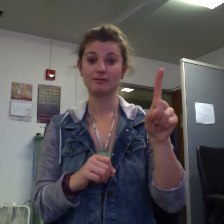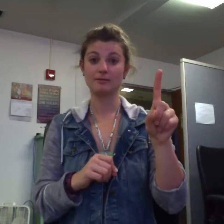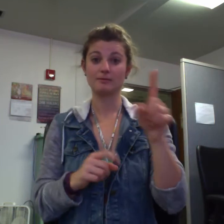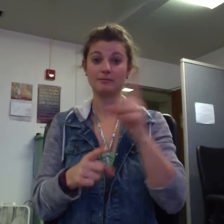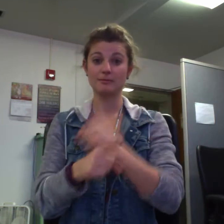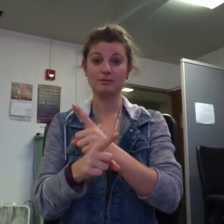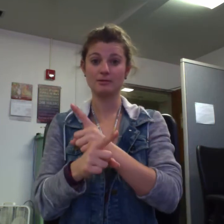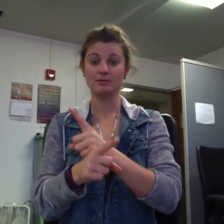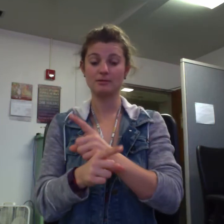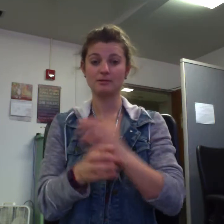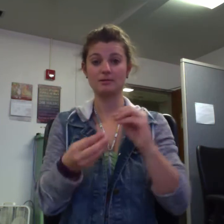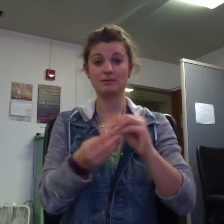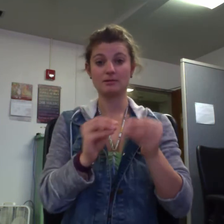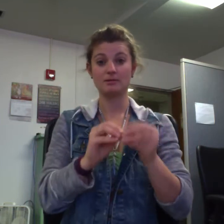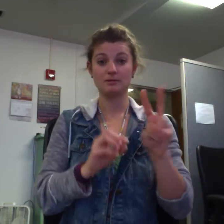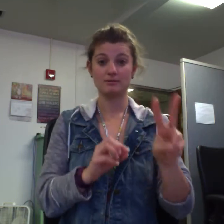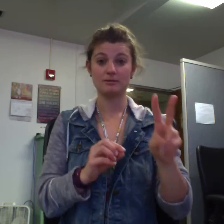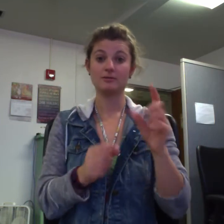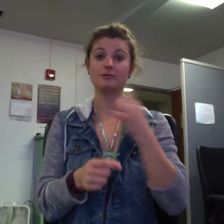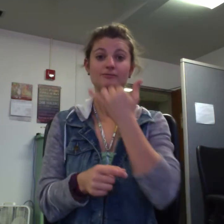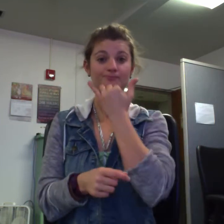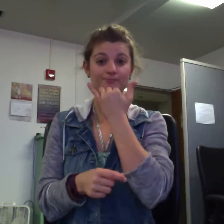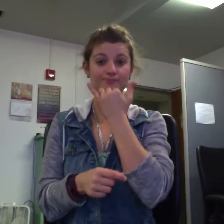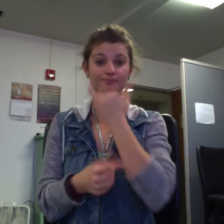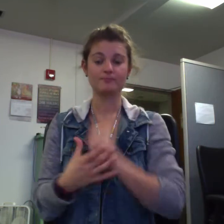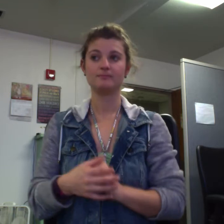number 2 is not.